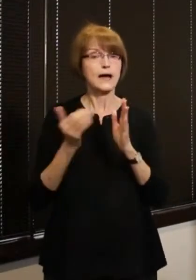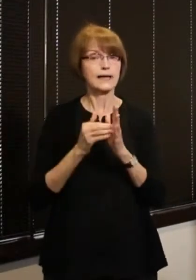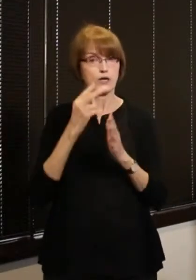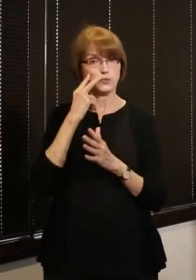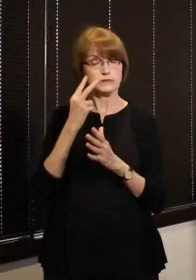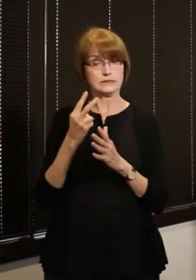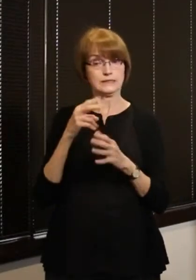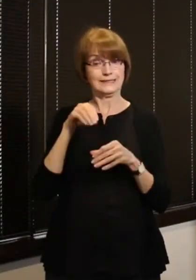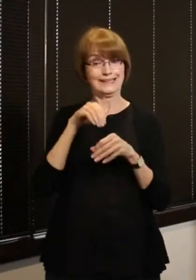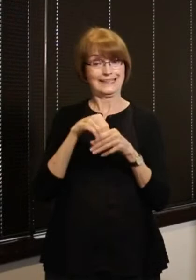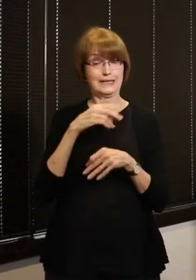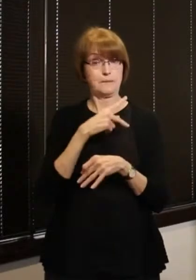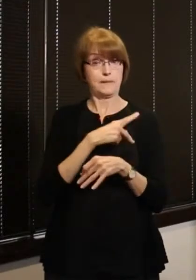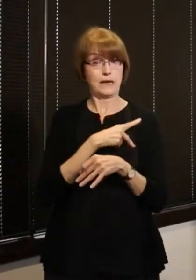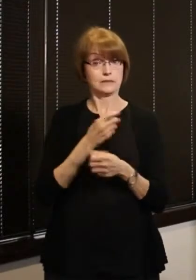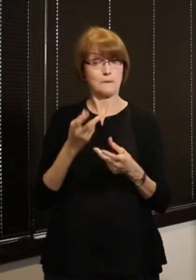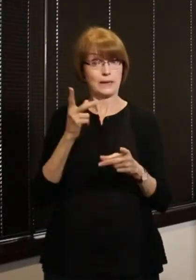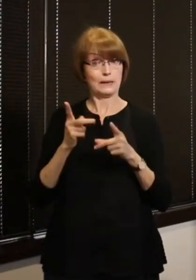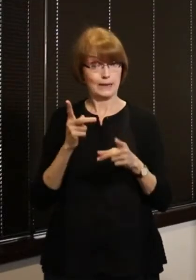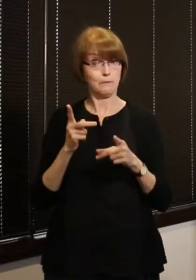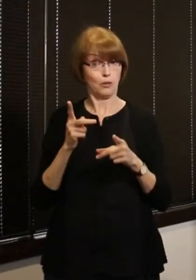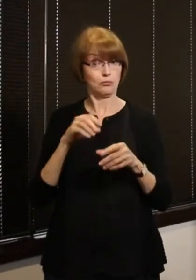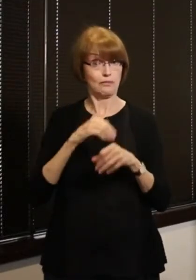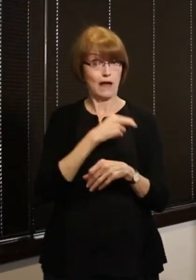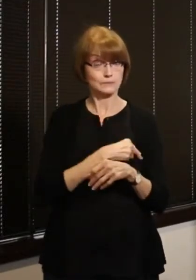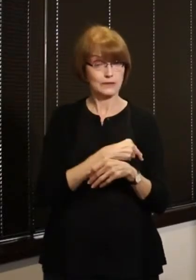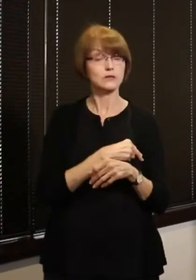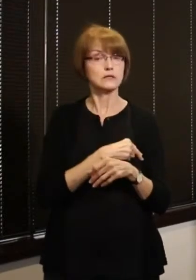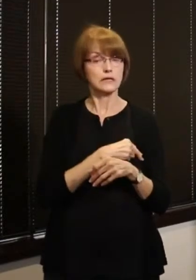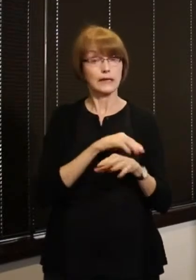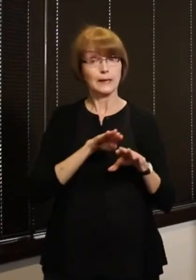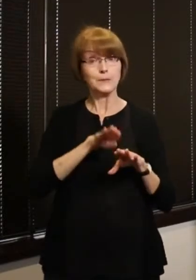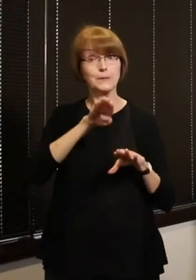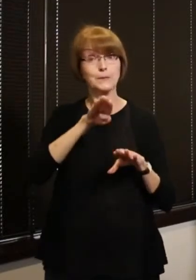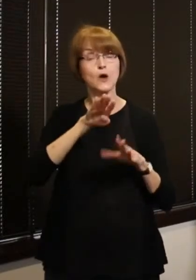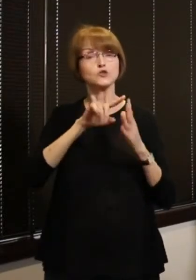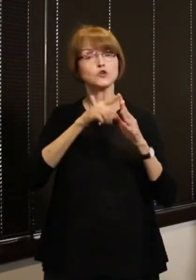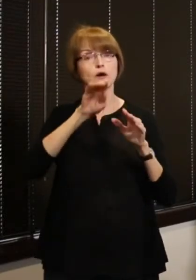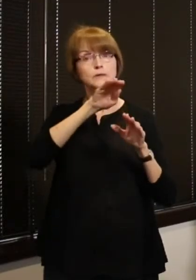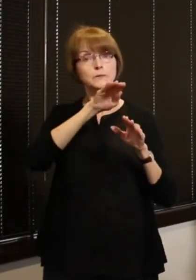for our inpatient census is now starting to flatten a little bit, which is a good thing.